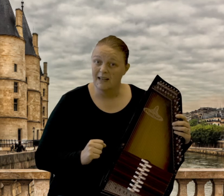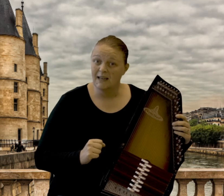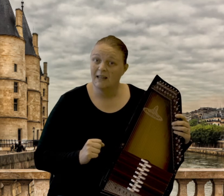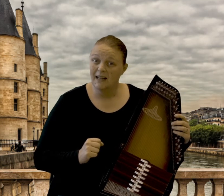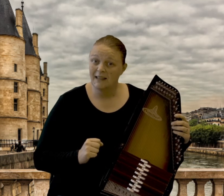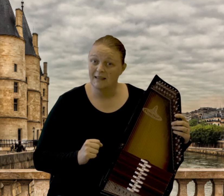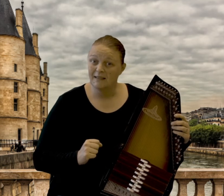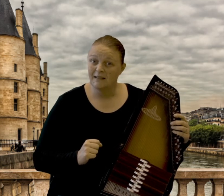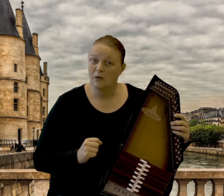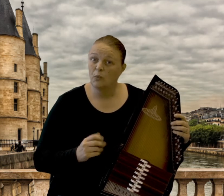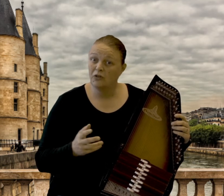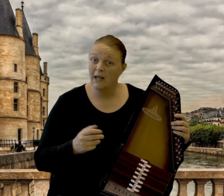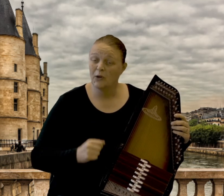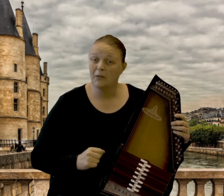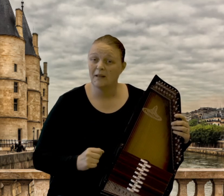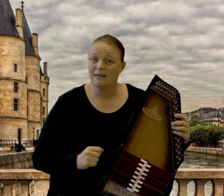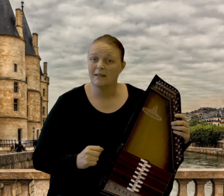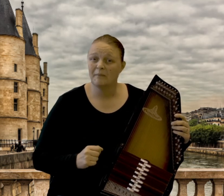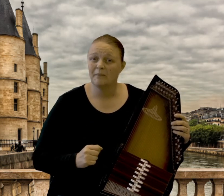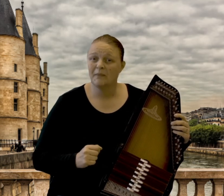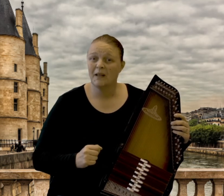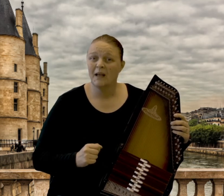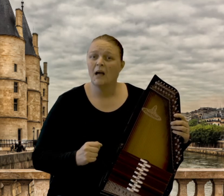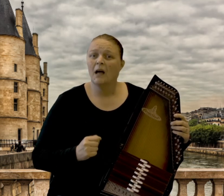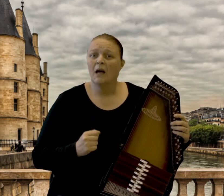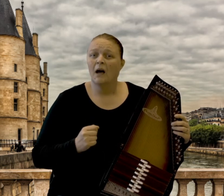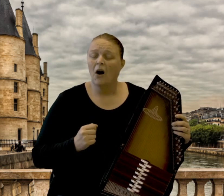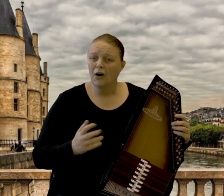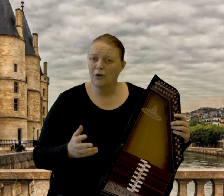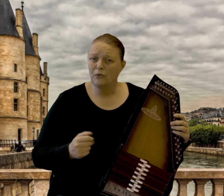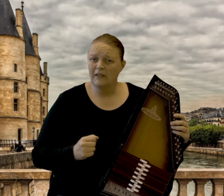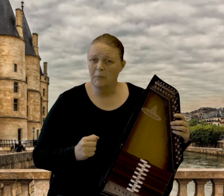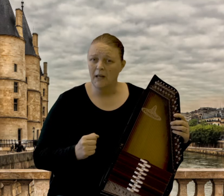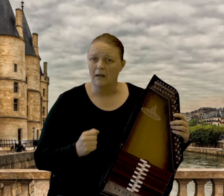translated like this. Would you echo, please? Are you sleeping?